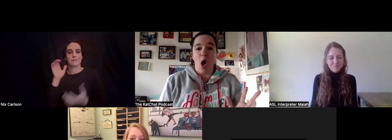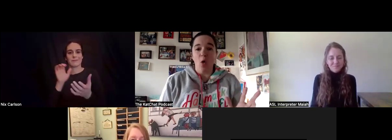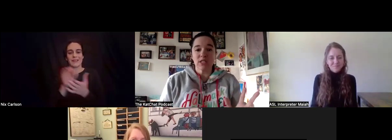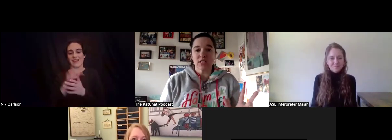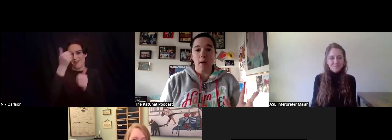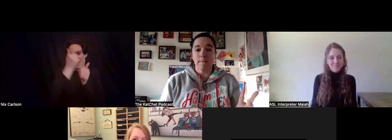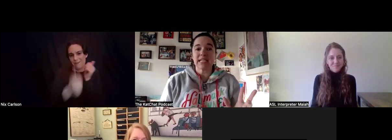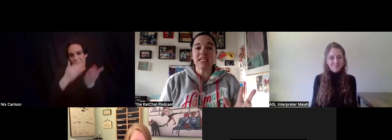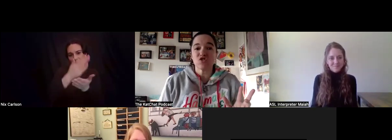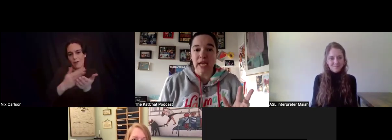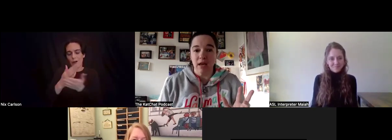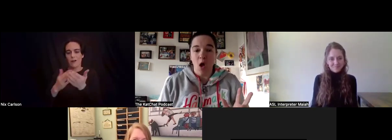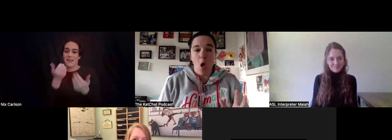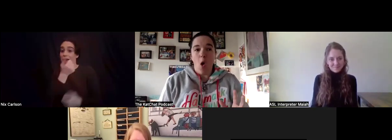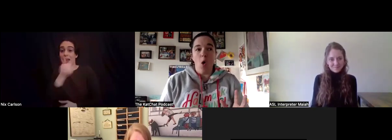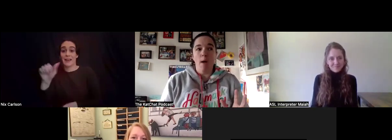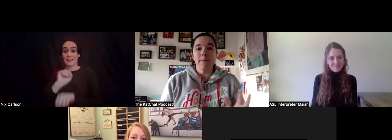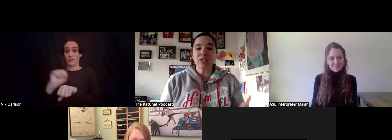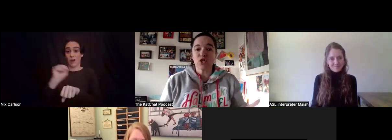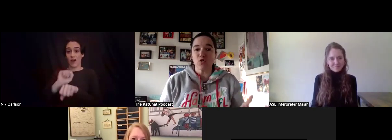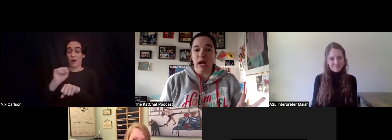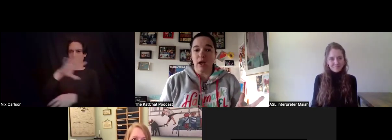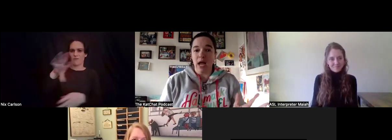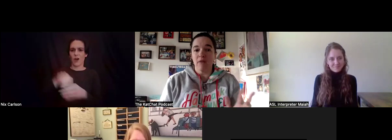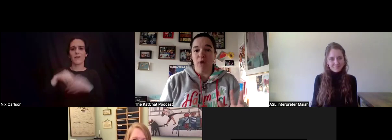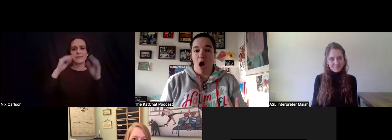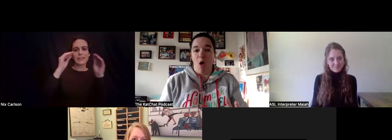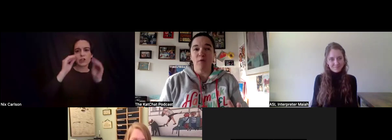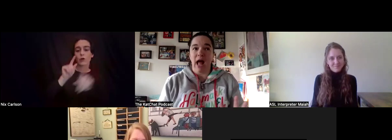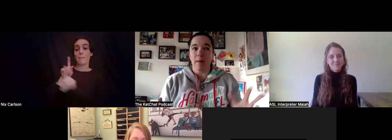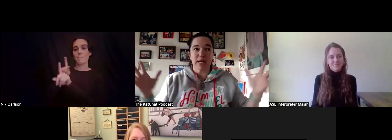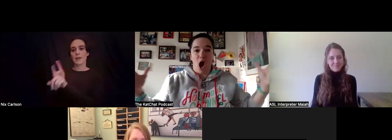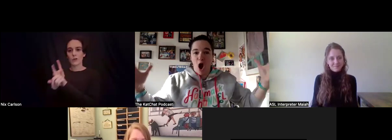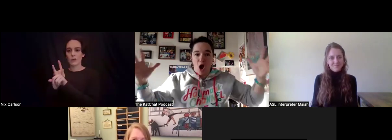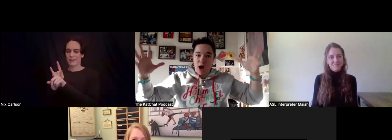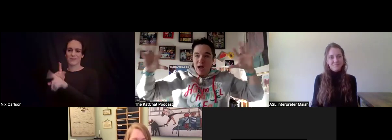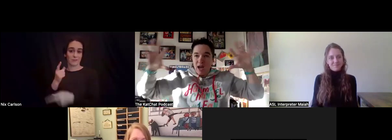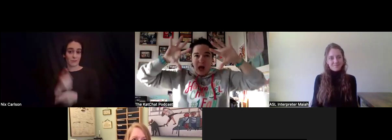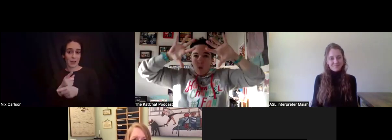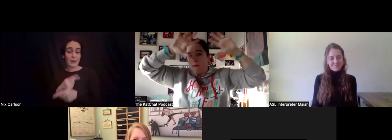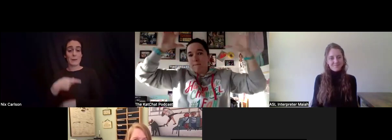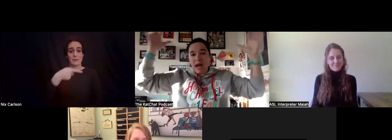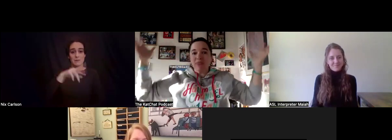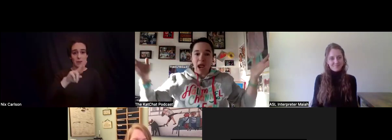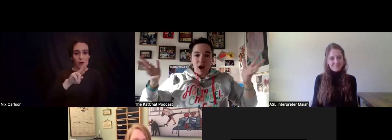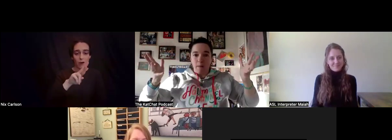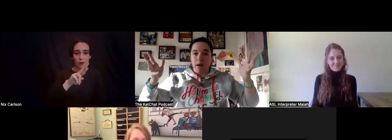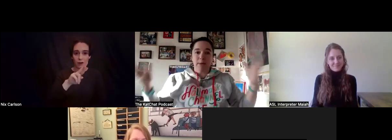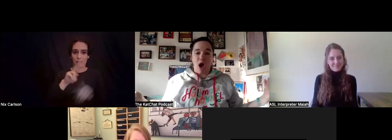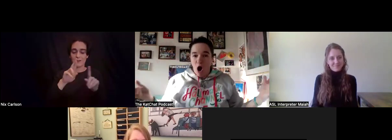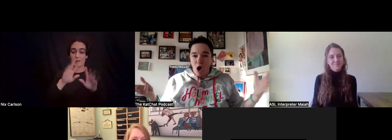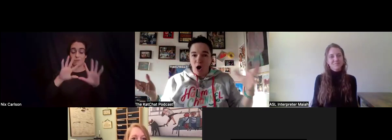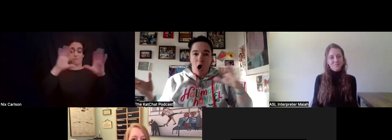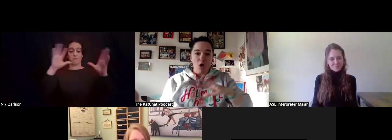there's teaching or mentoring Yes, involved, like PR, like one big thing,